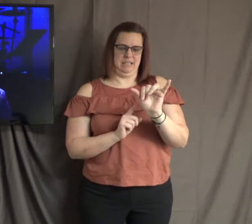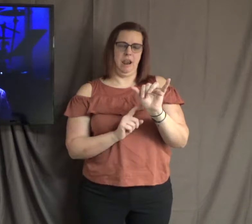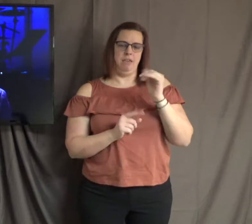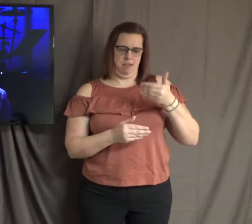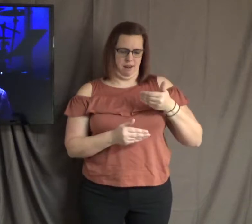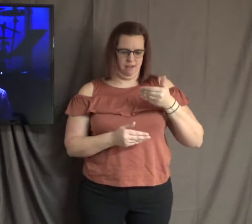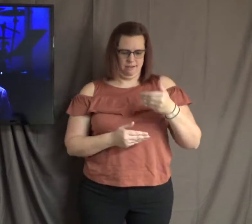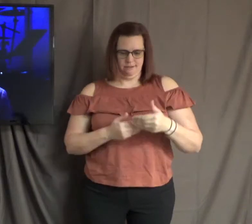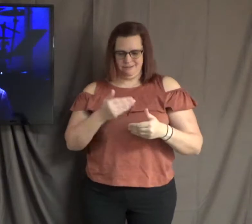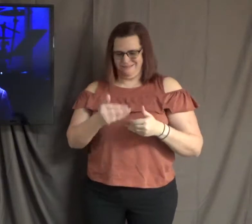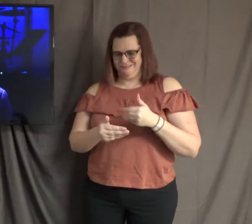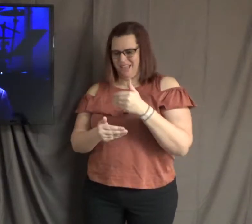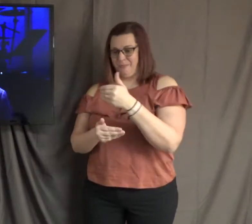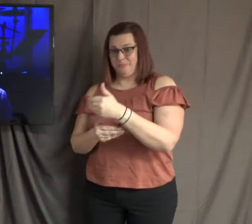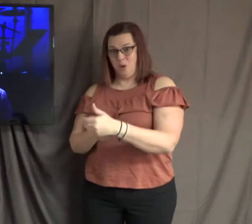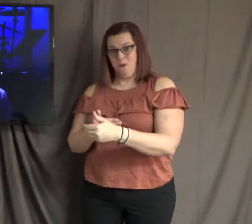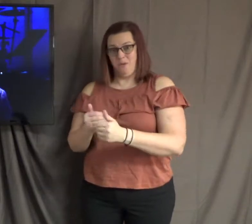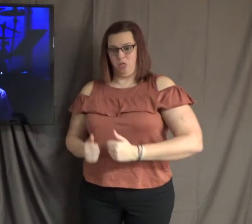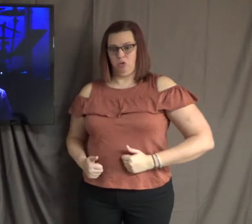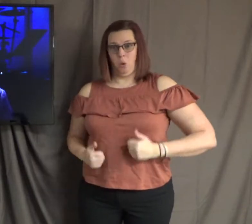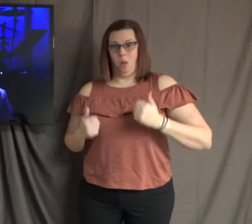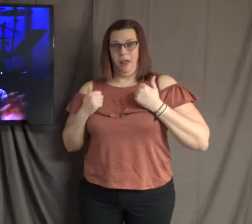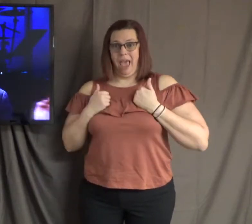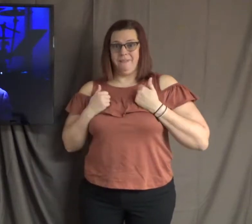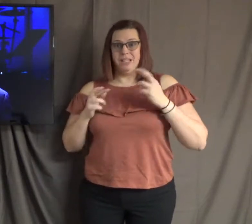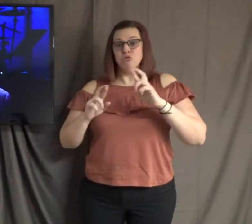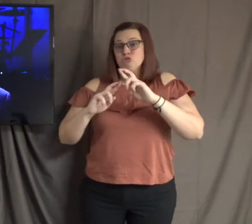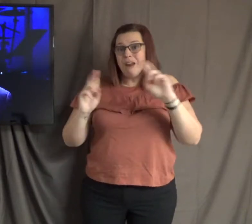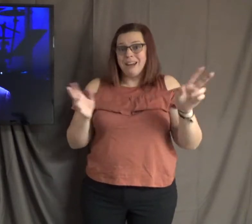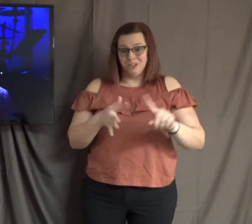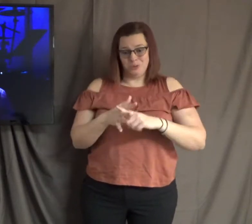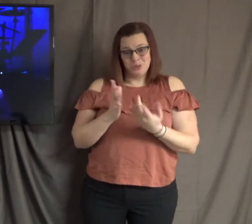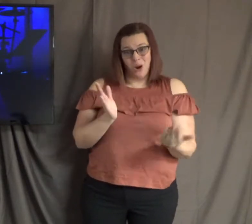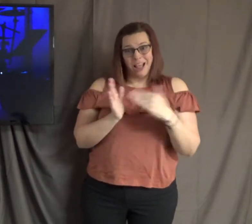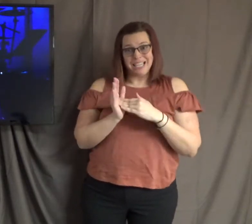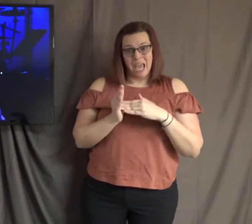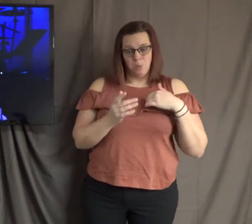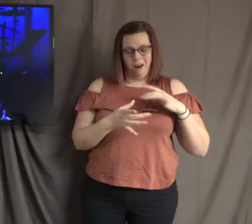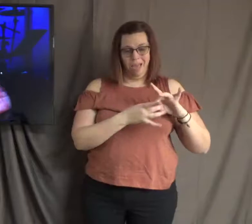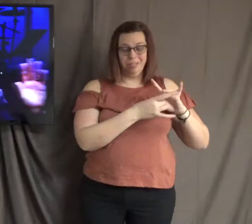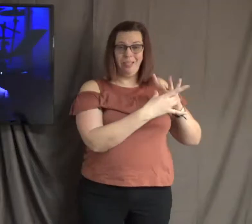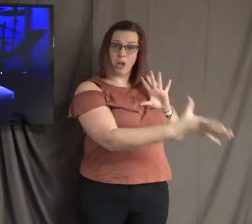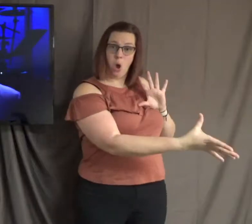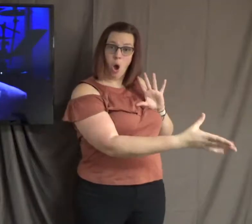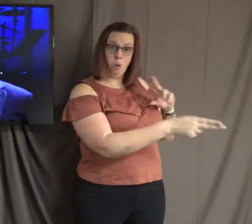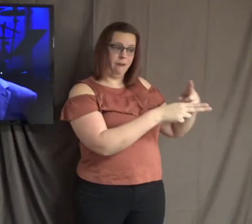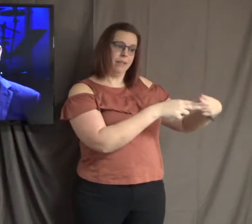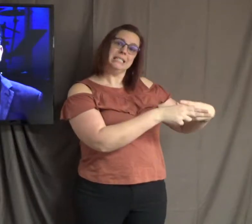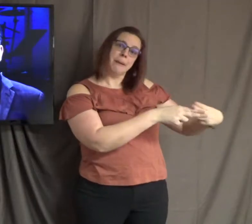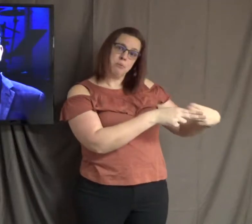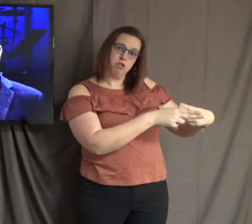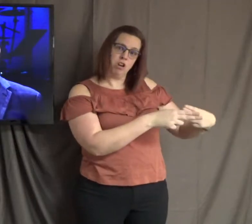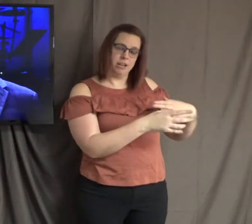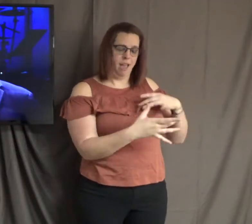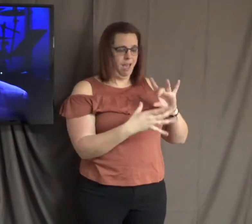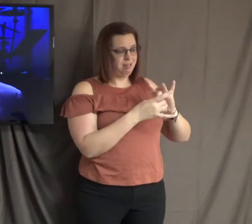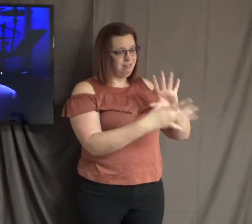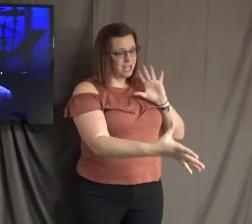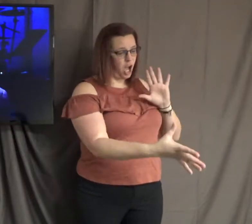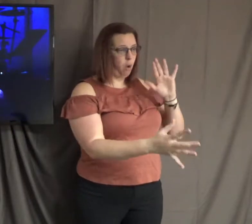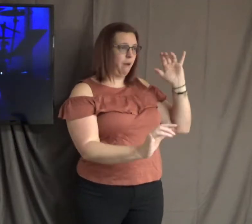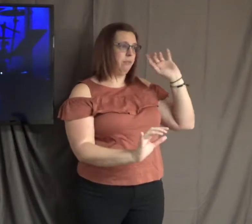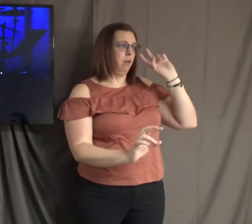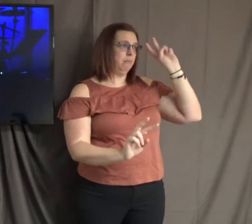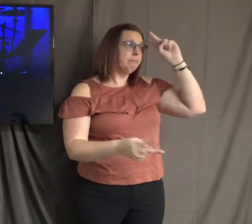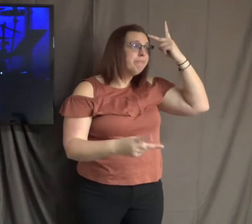ready to be resumed when we let go of the temporary, when we let go of the fallacies of mind, and